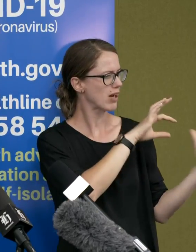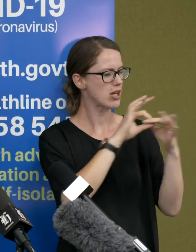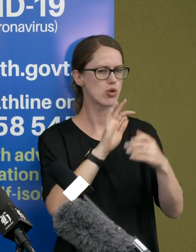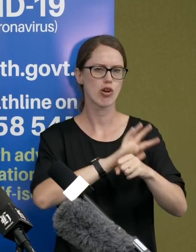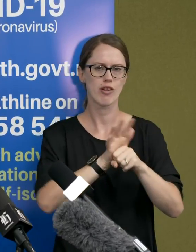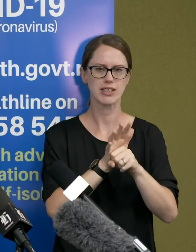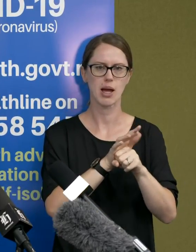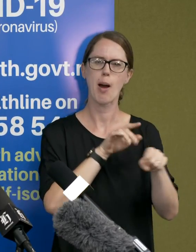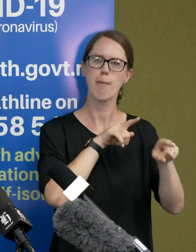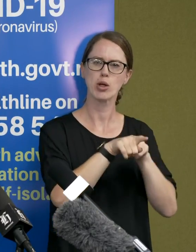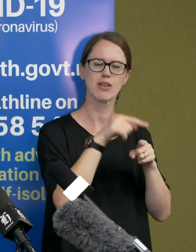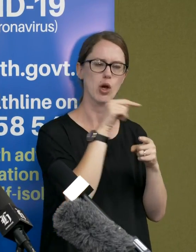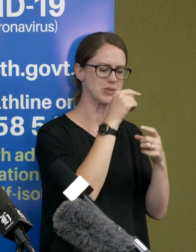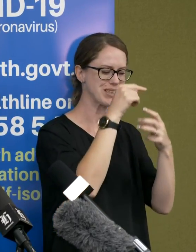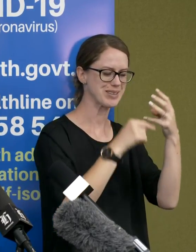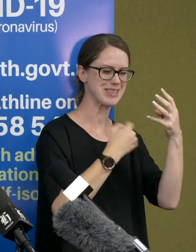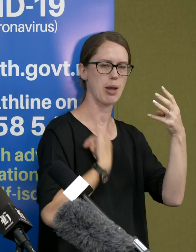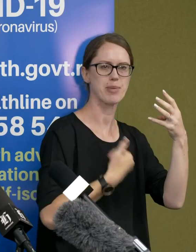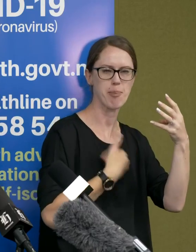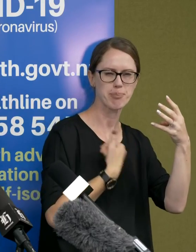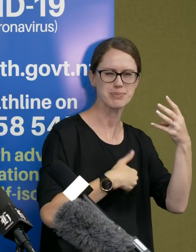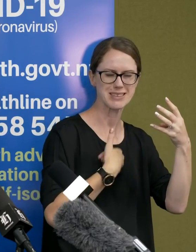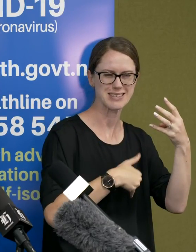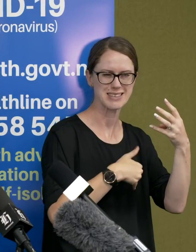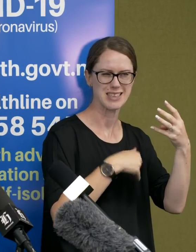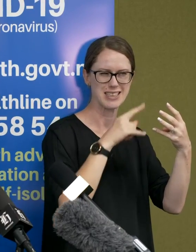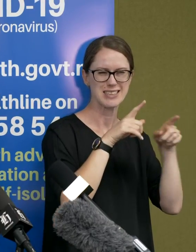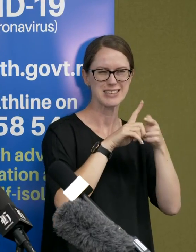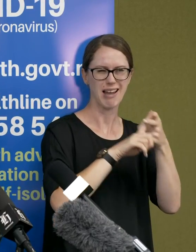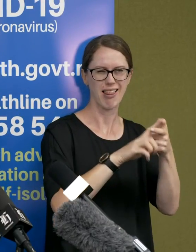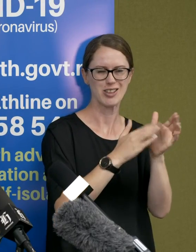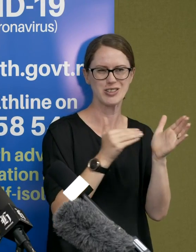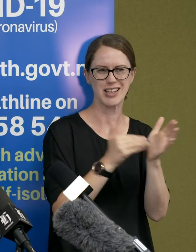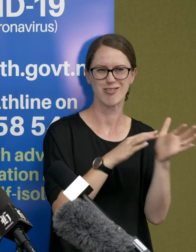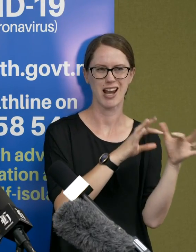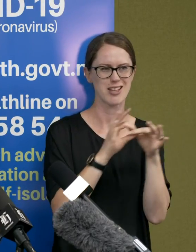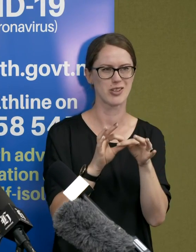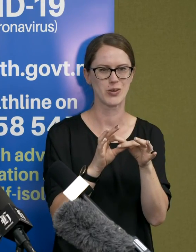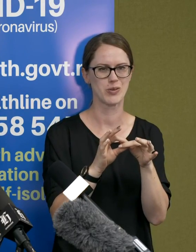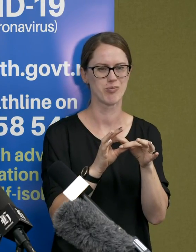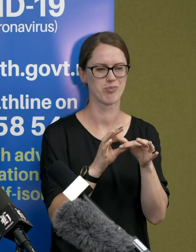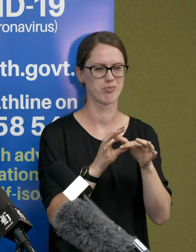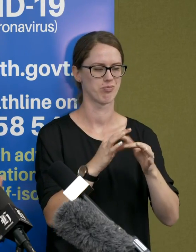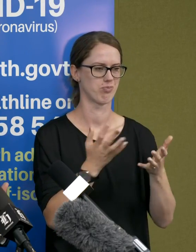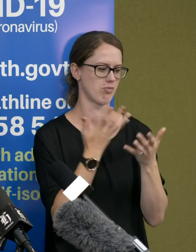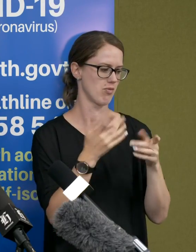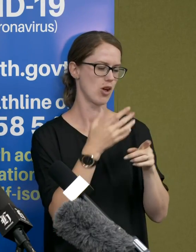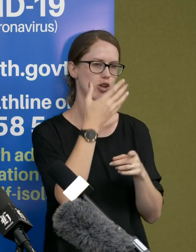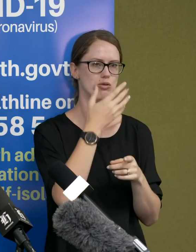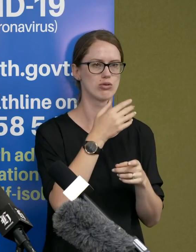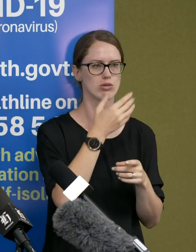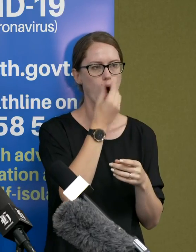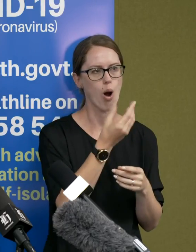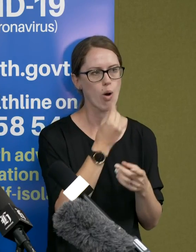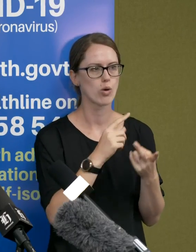because remembering that most of the symptoms we're talking about will still in New Zealand be a result of common cold